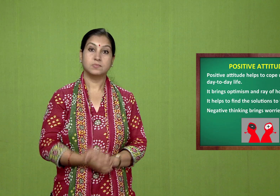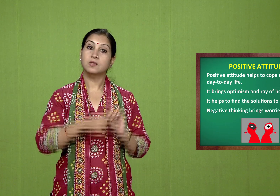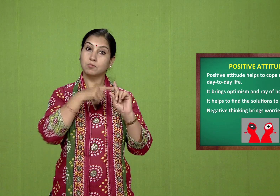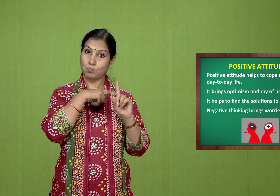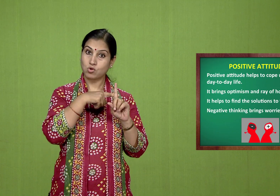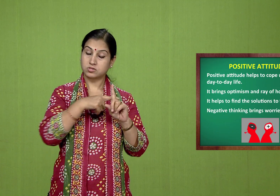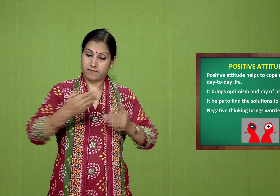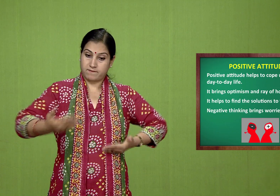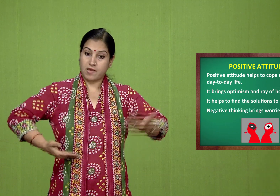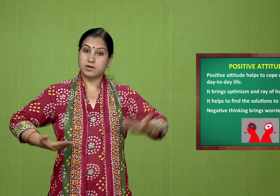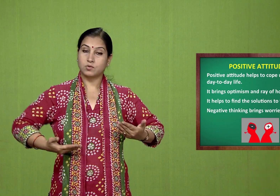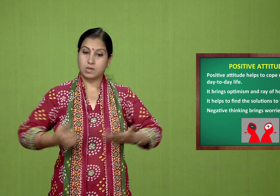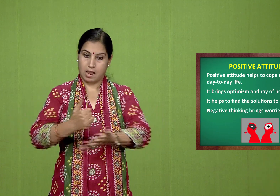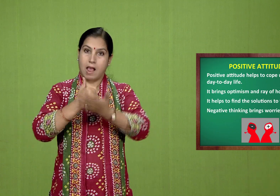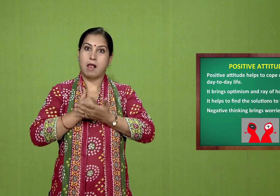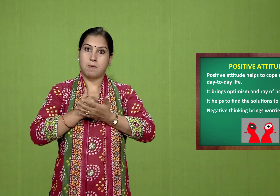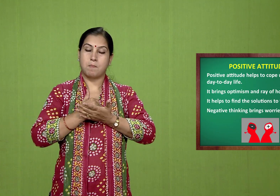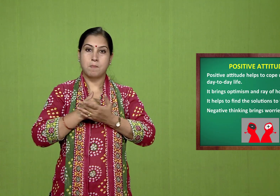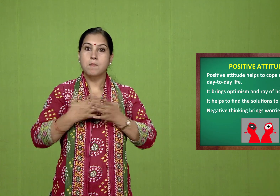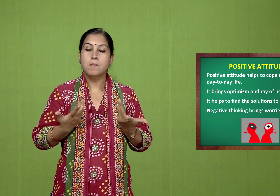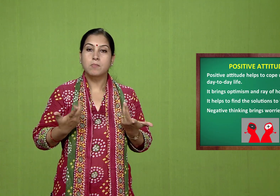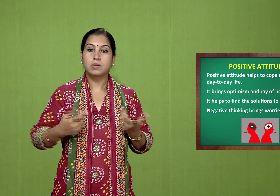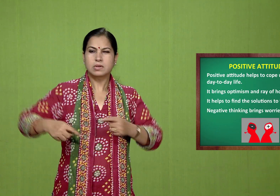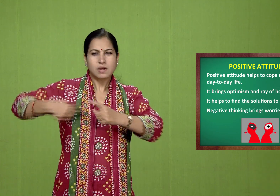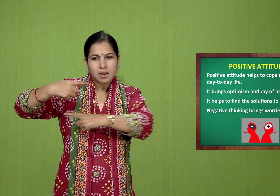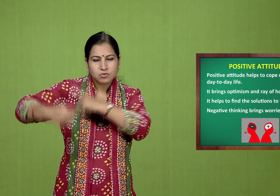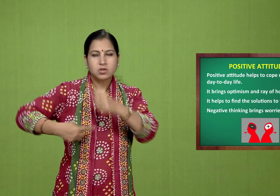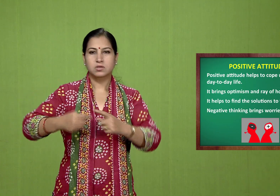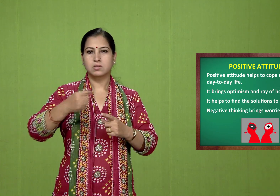Positive attitude helps to cope up with the day-to-day life.